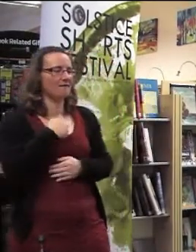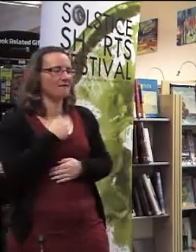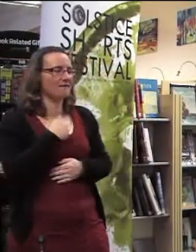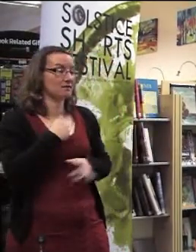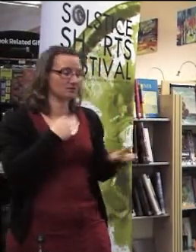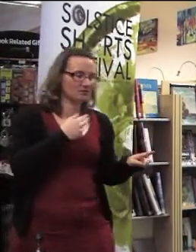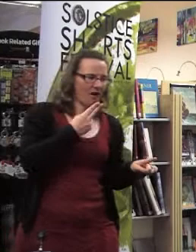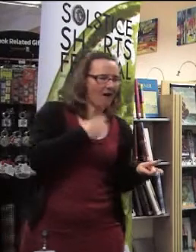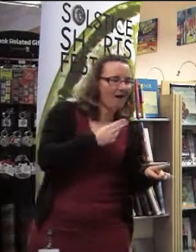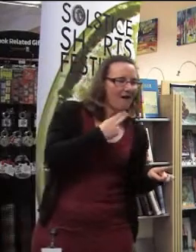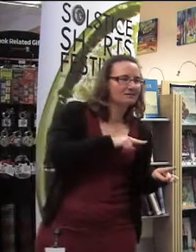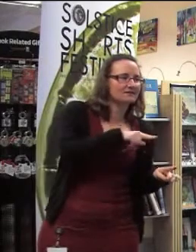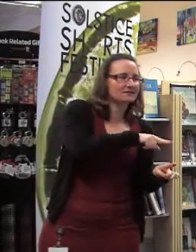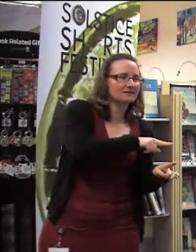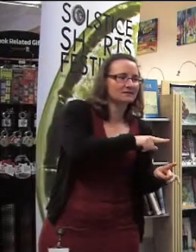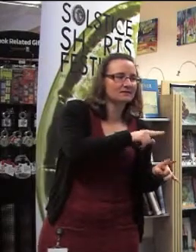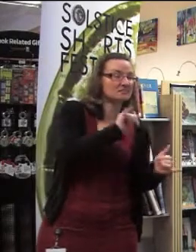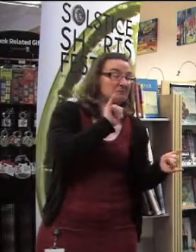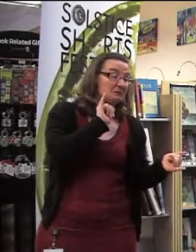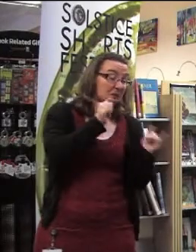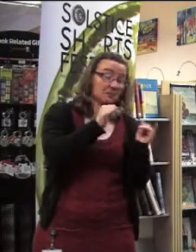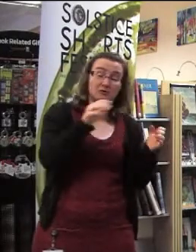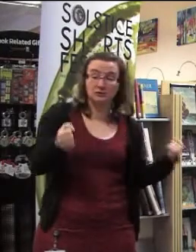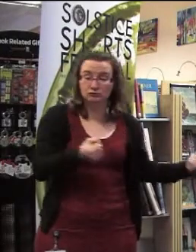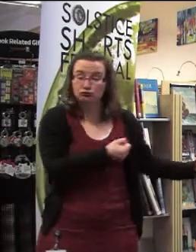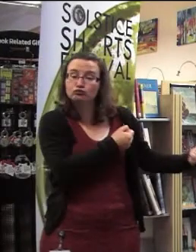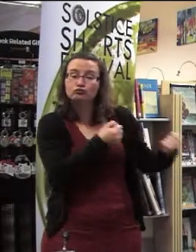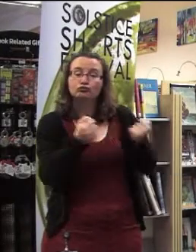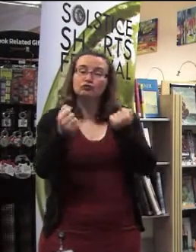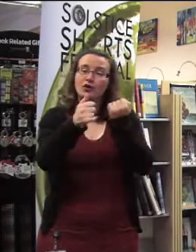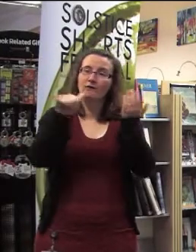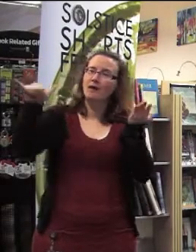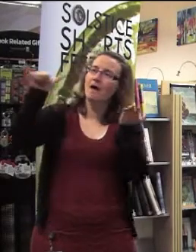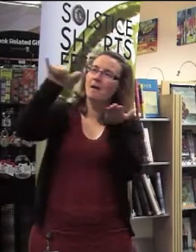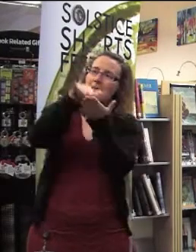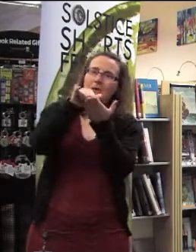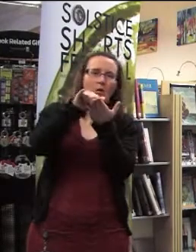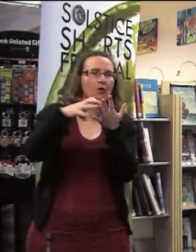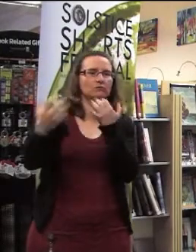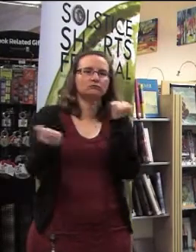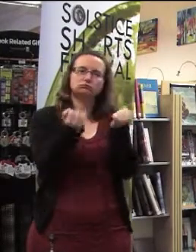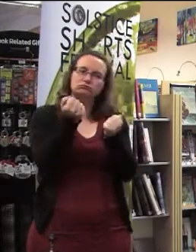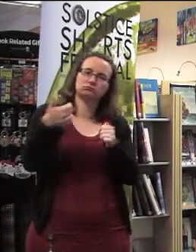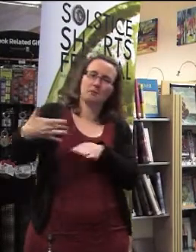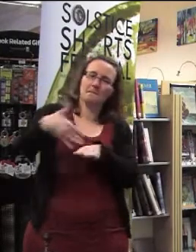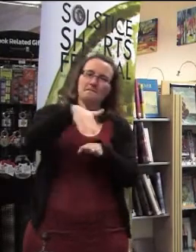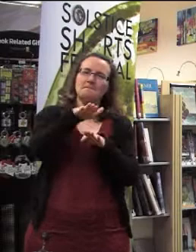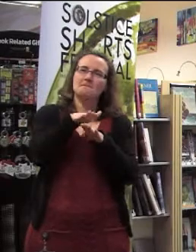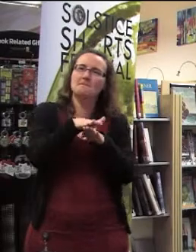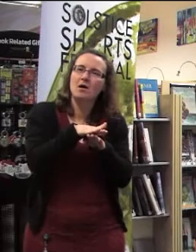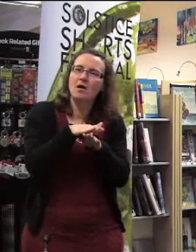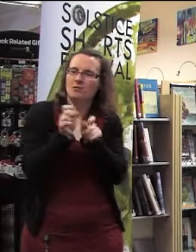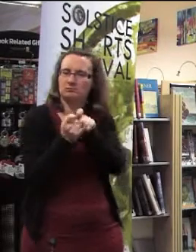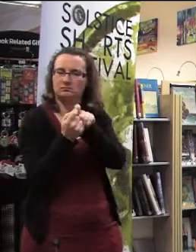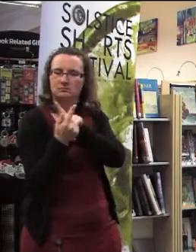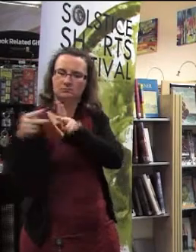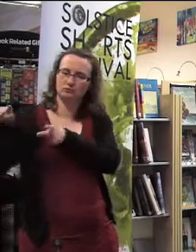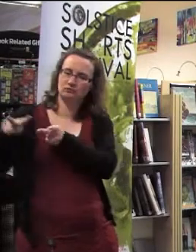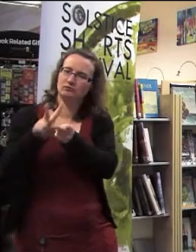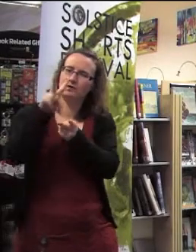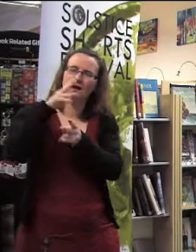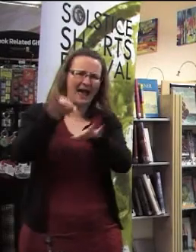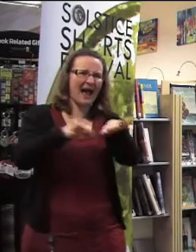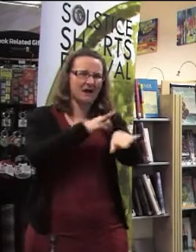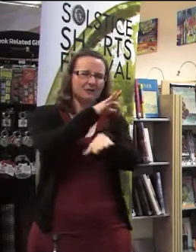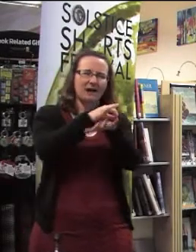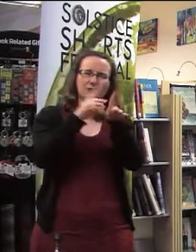some nights she'd drive out to the airport and park by one of the fences, alongside the runway, and spend hours watching the planes